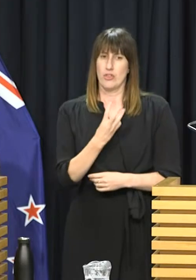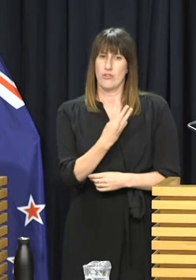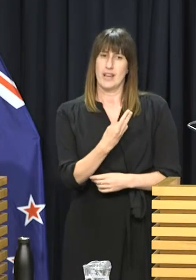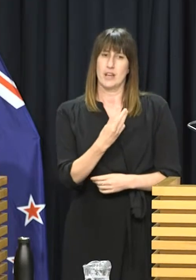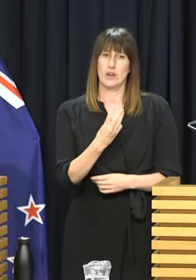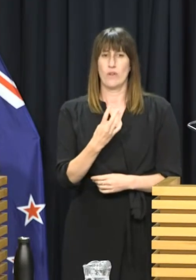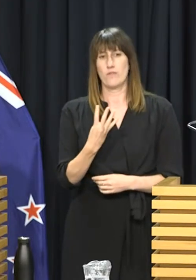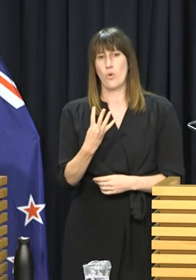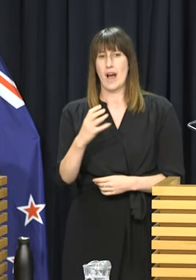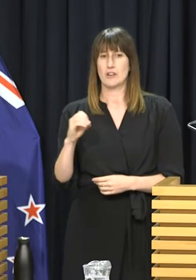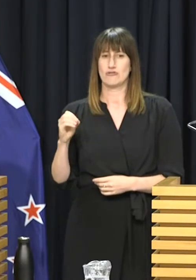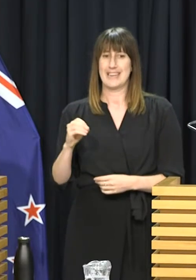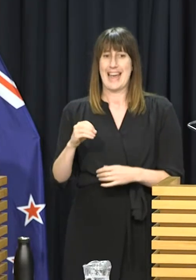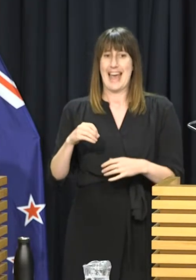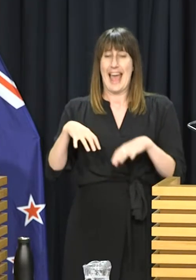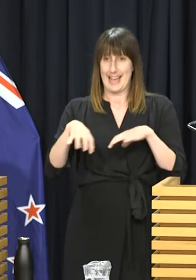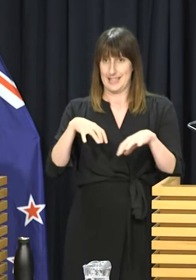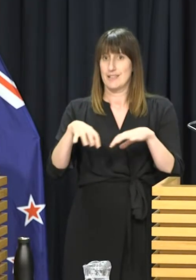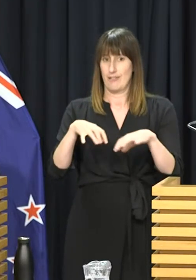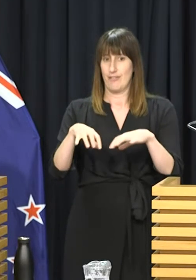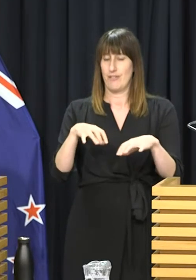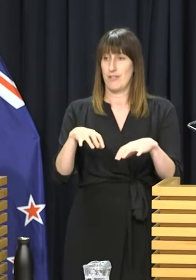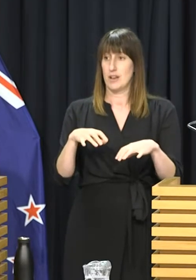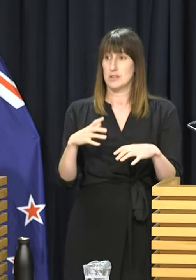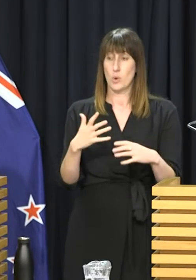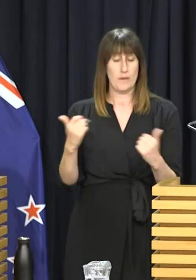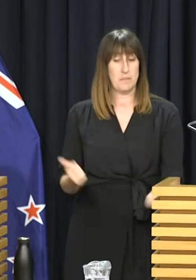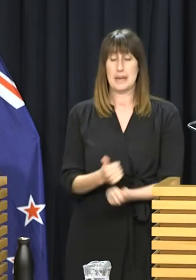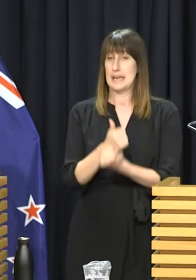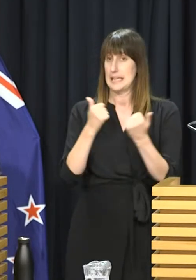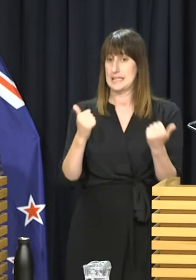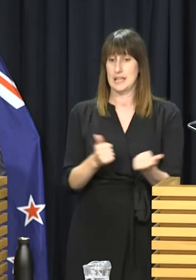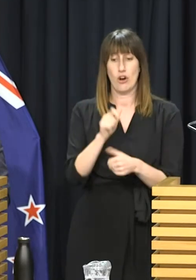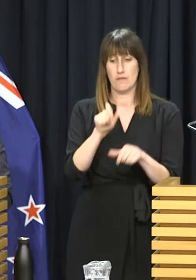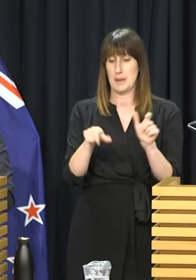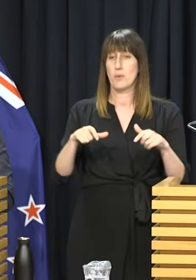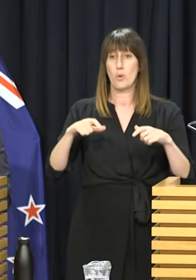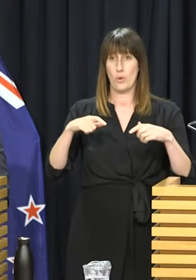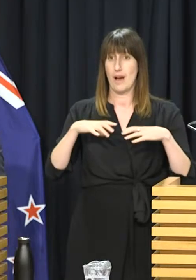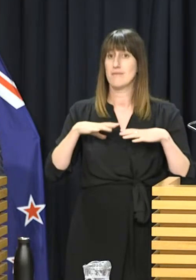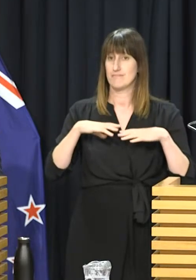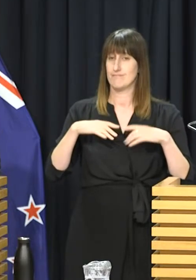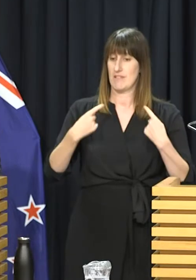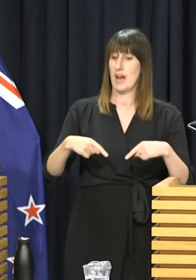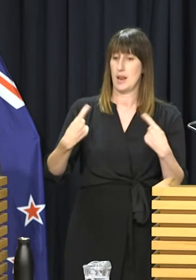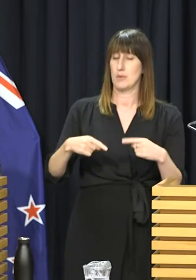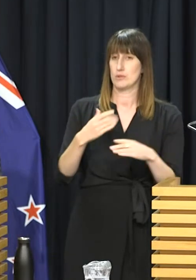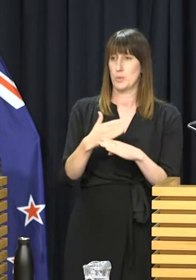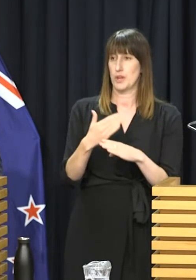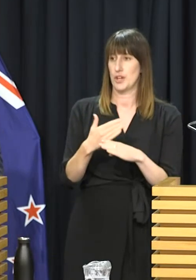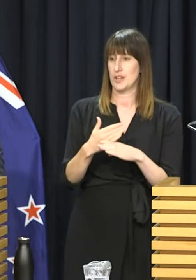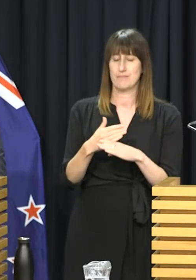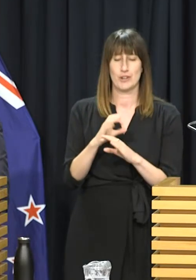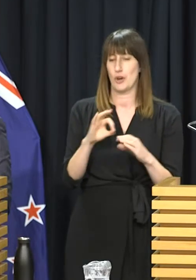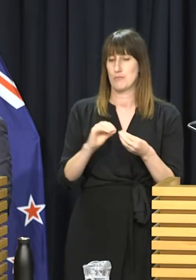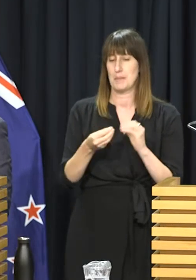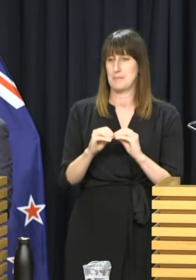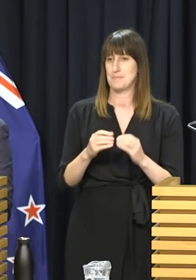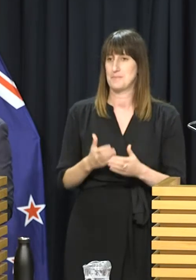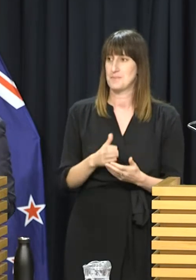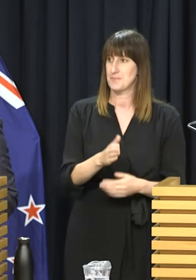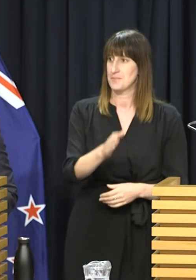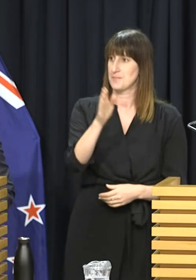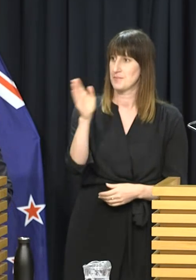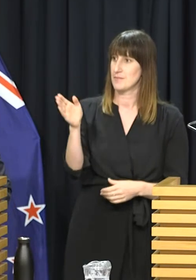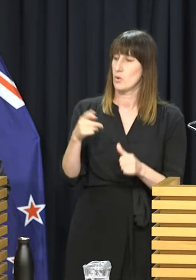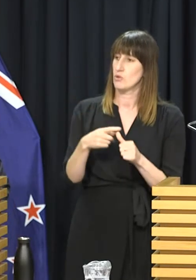means that we don't have an availability of workforce issue. In fact, we've got plenty of vaccinators available, so that's not a constraint for us at the moment. Audrey, we'll come